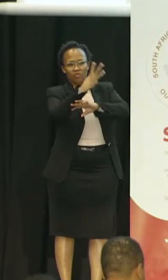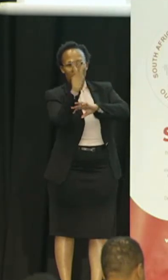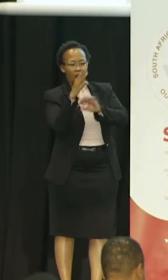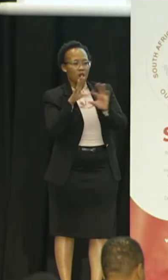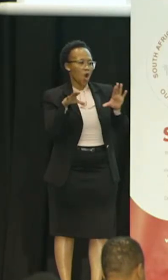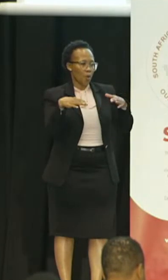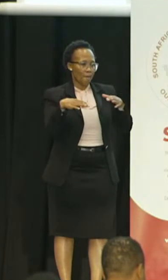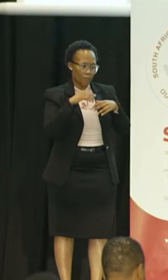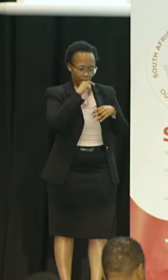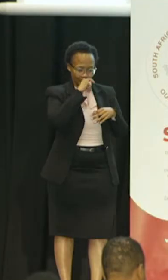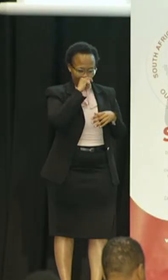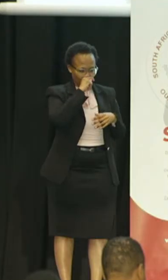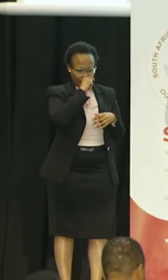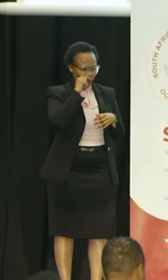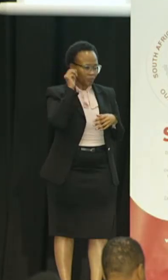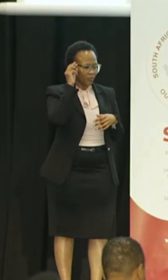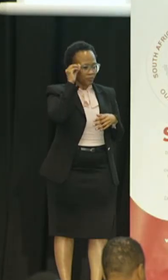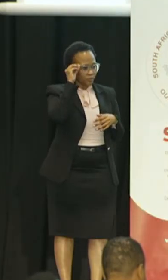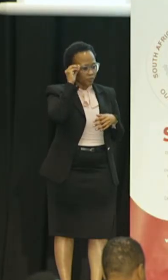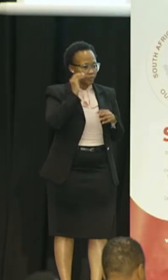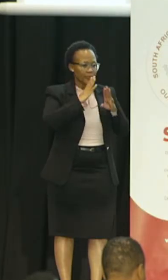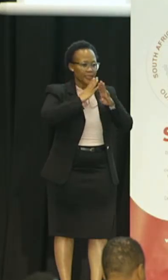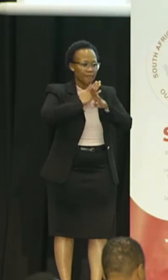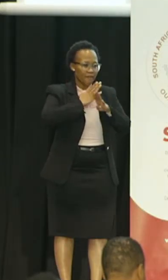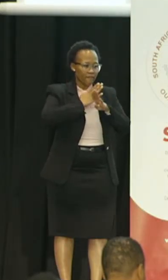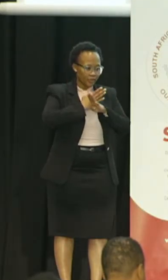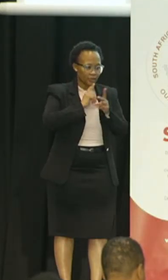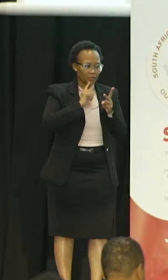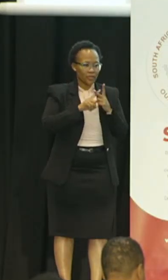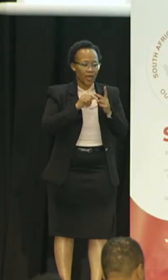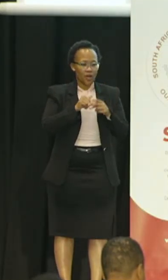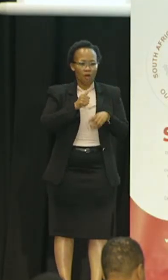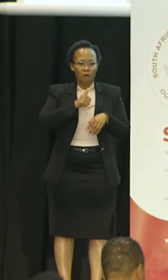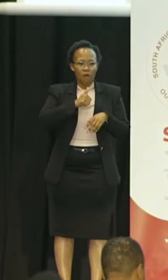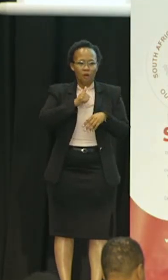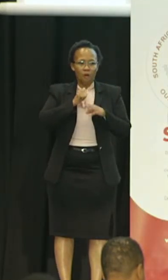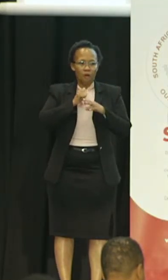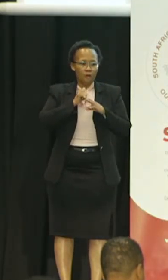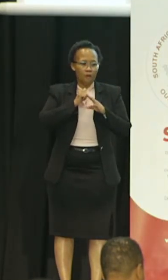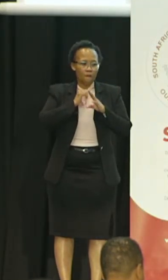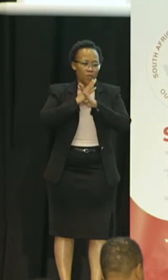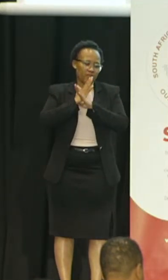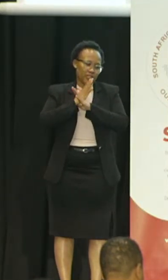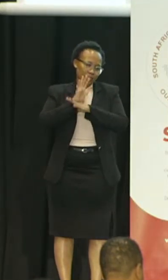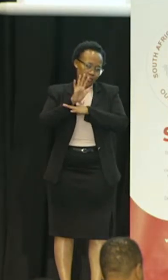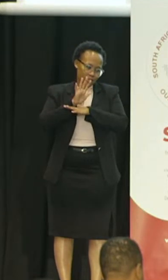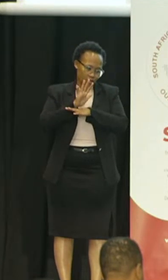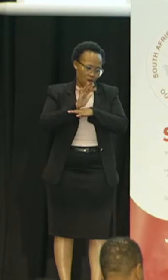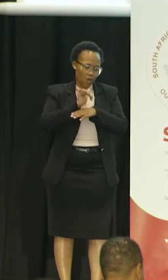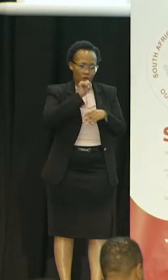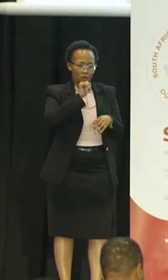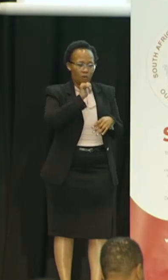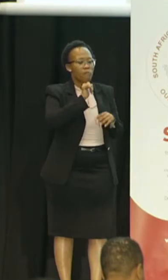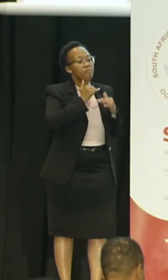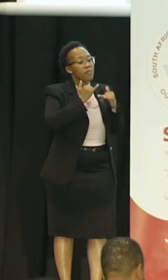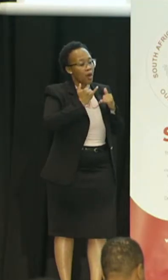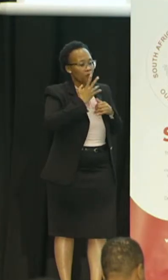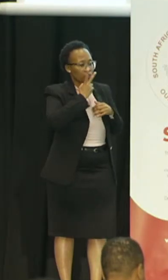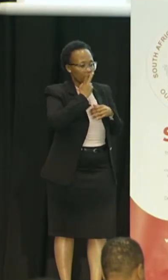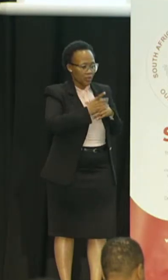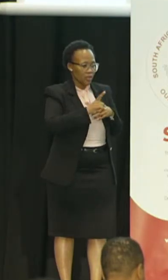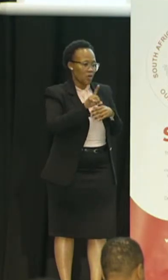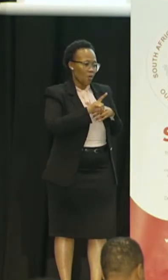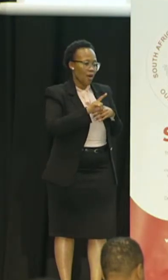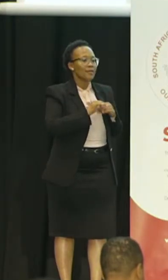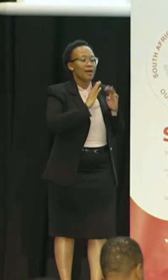So around privacy and confidentiality, you can see in that reporting period, this is the percentage of people that said